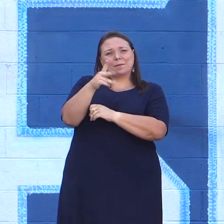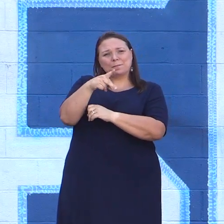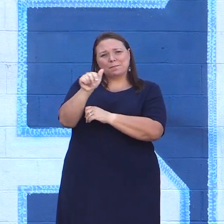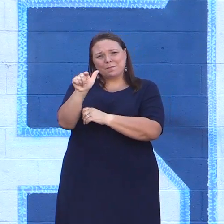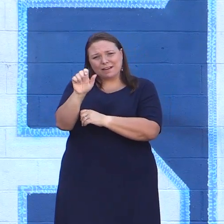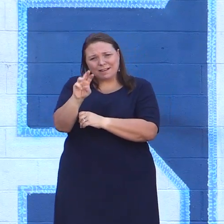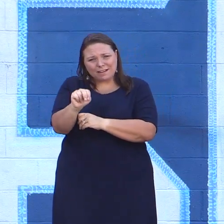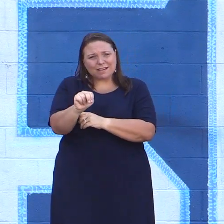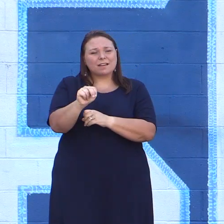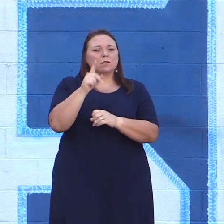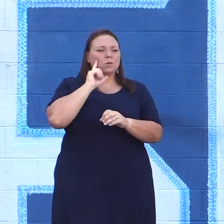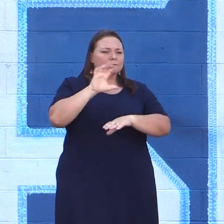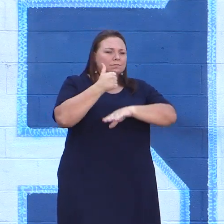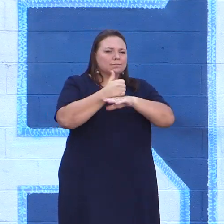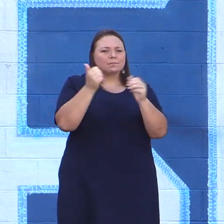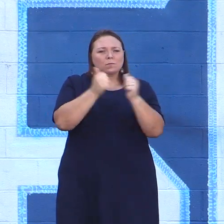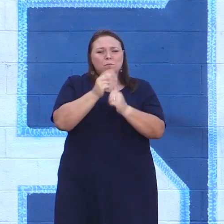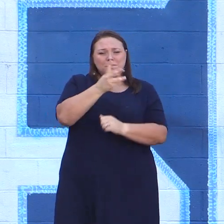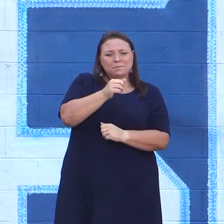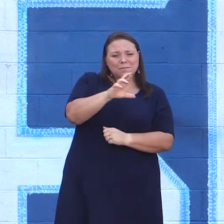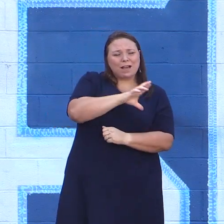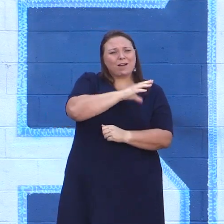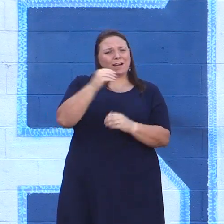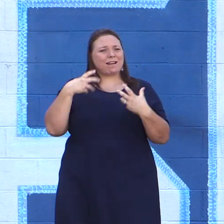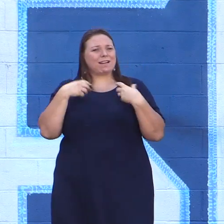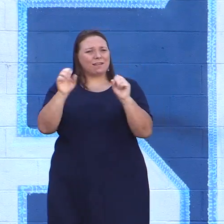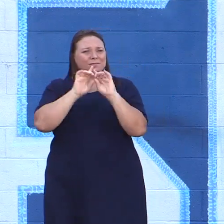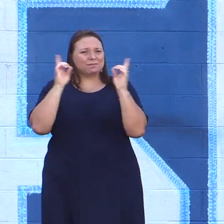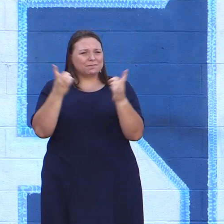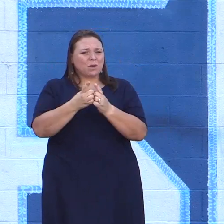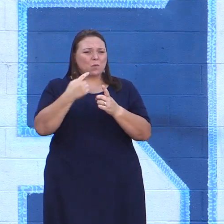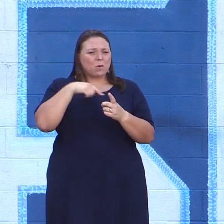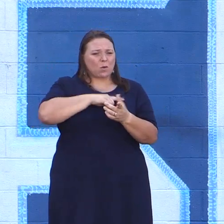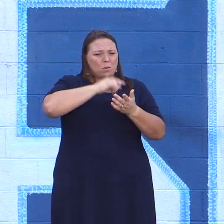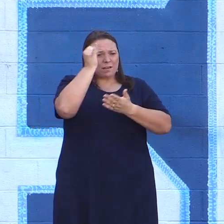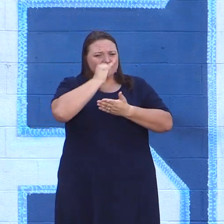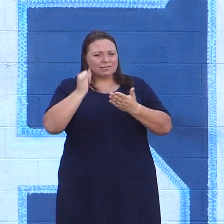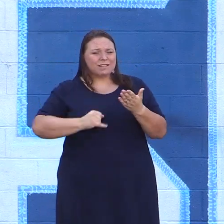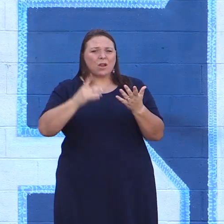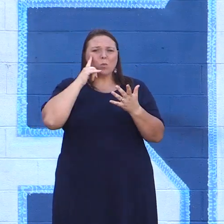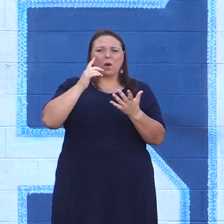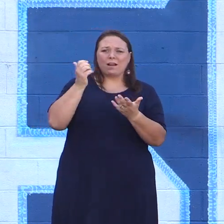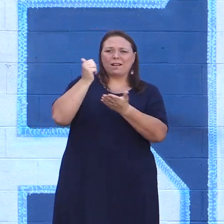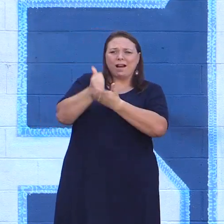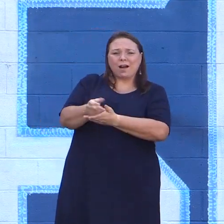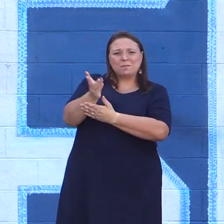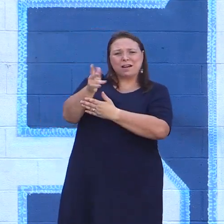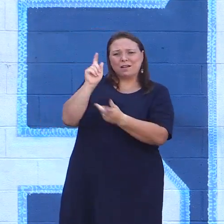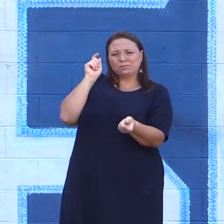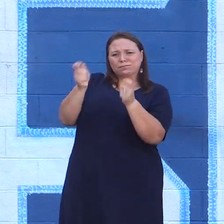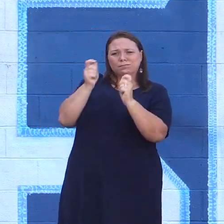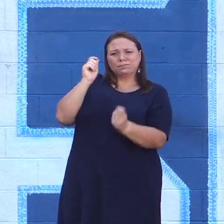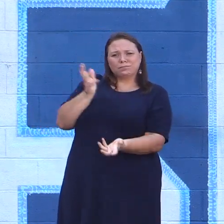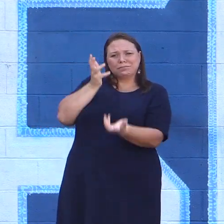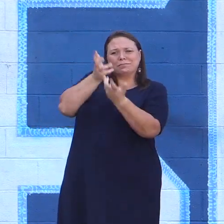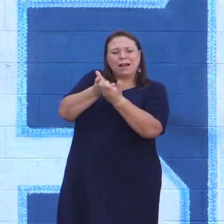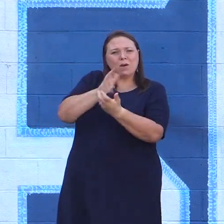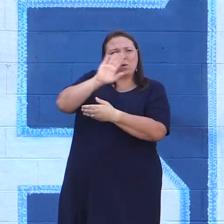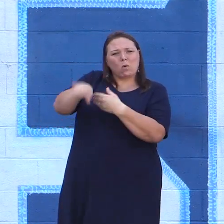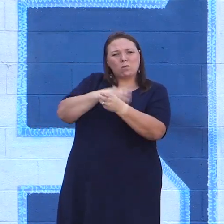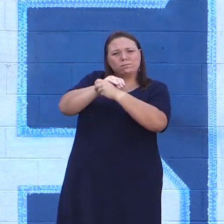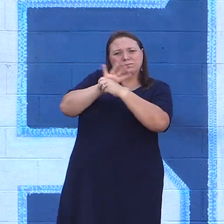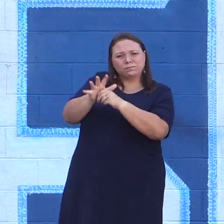Mayor's Office and the Health Department. This plan was designed to adapt our stadium to the latest COVID-19 health guidelines and